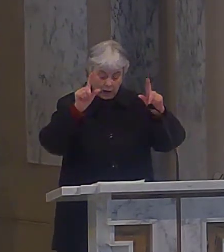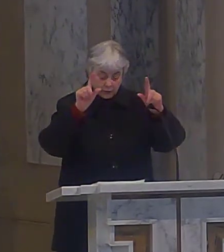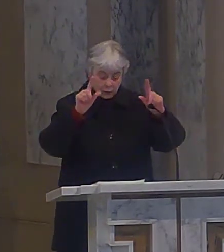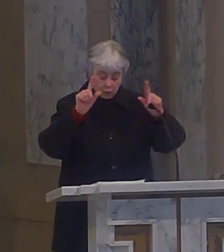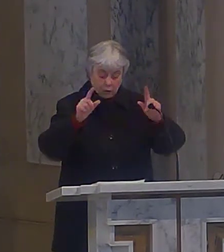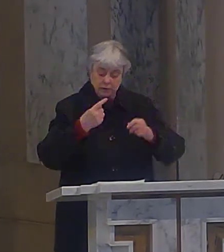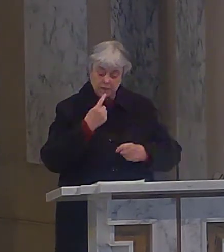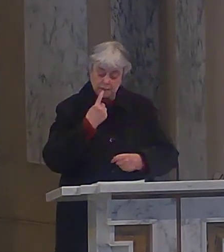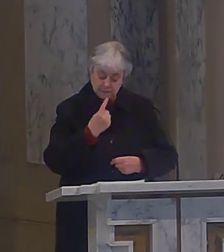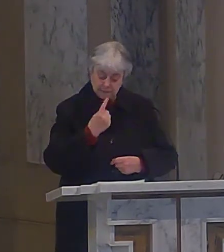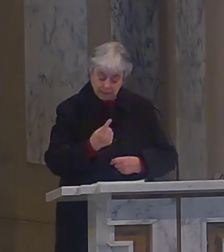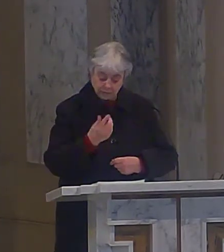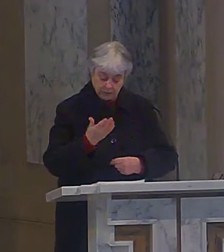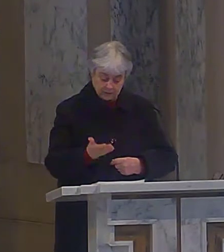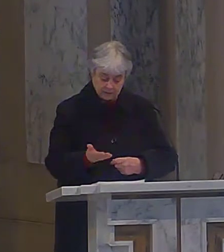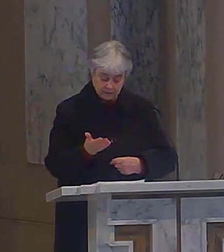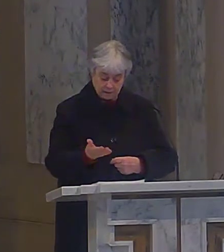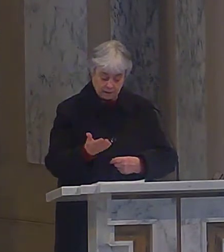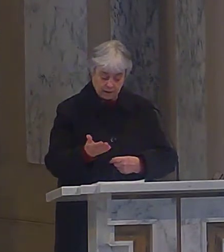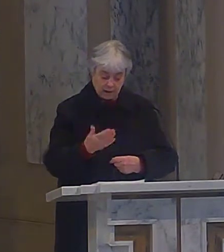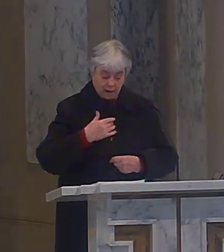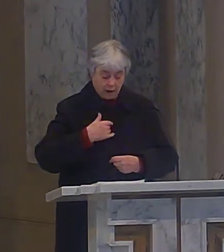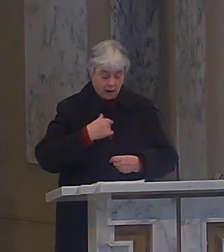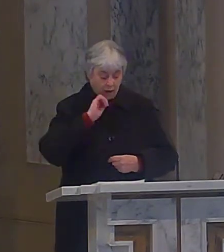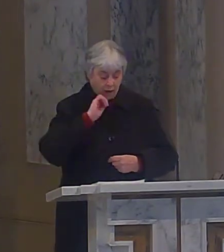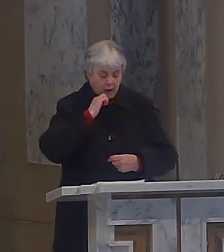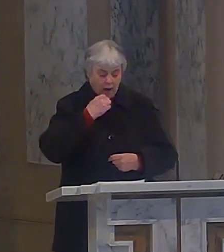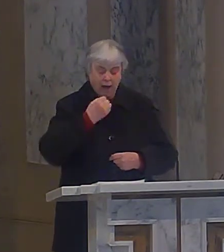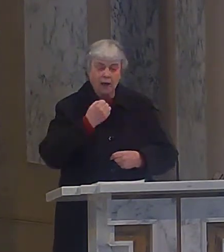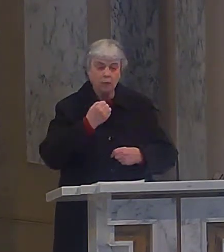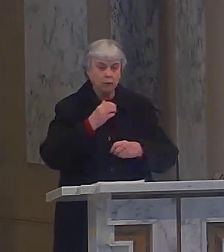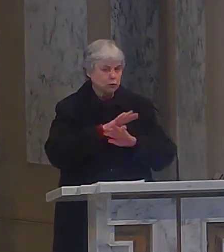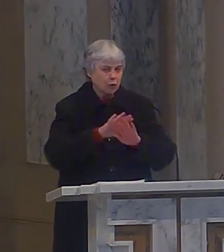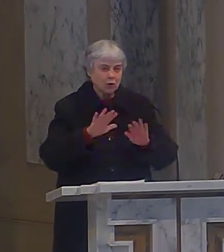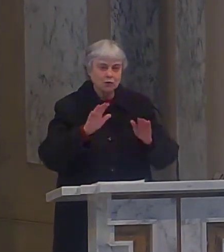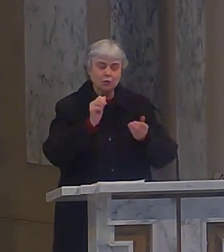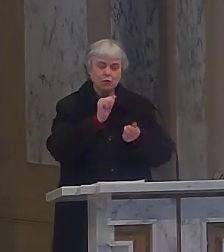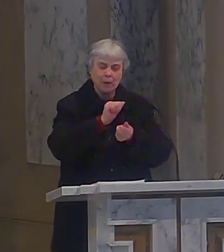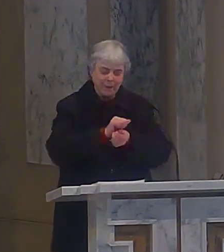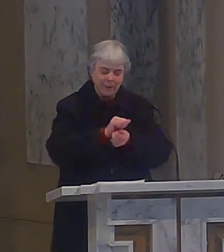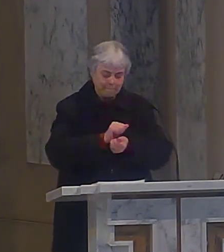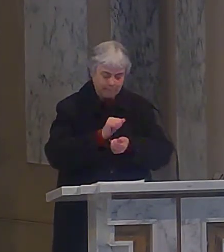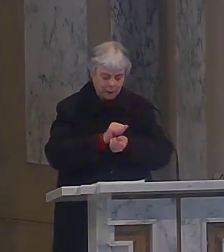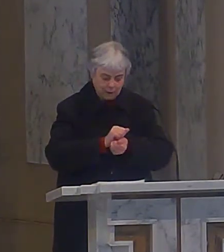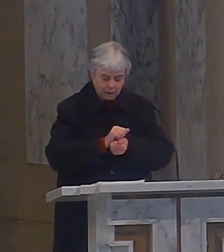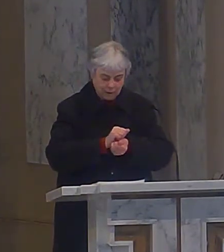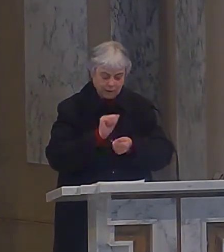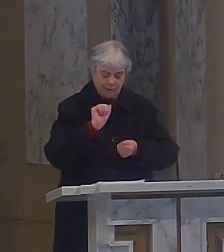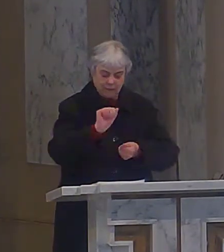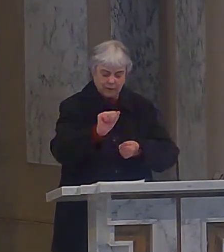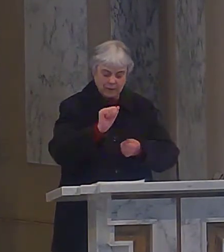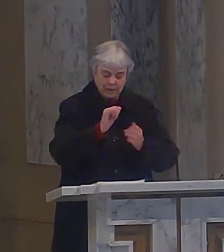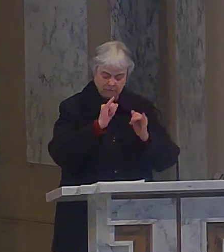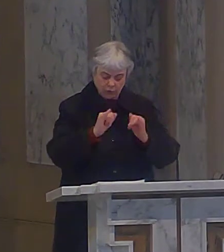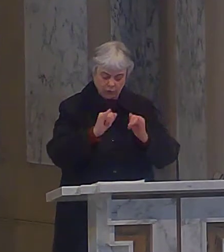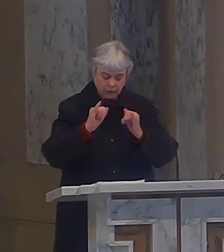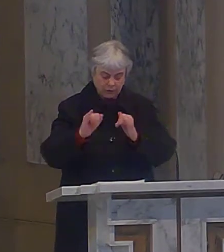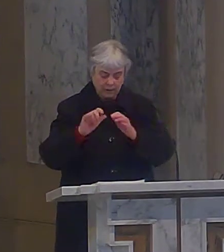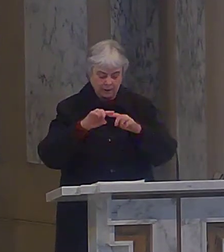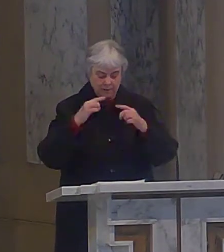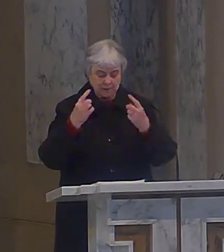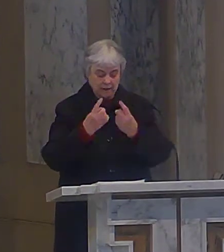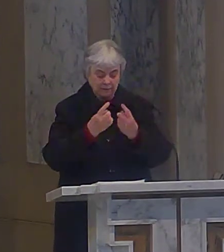i the lord say this i will not remember the evil